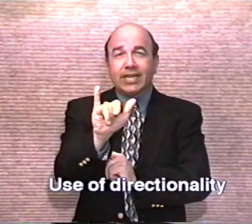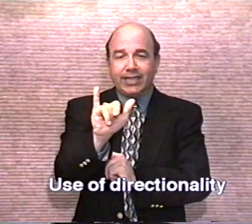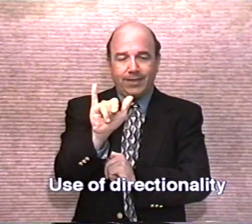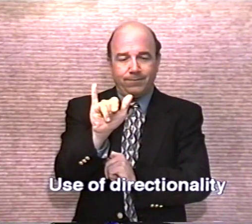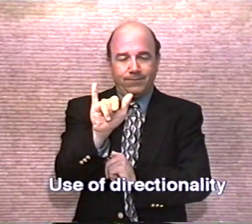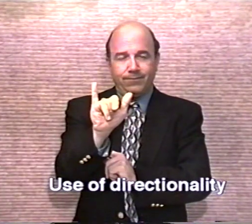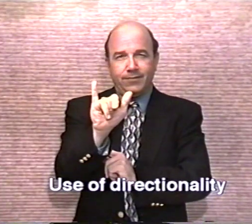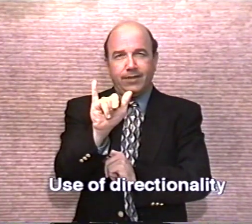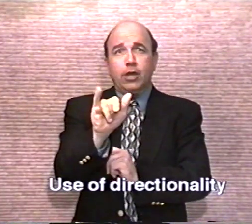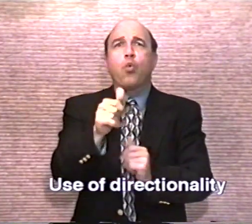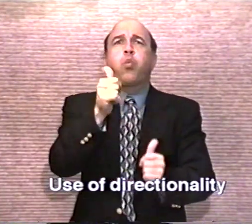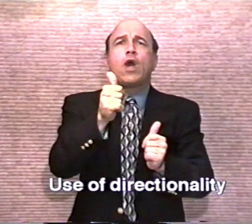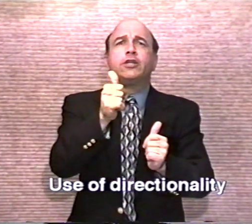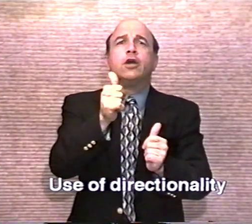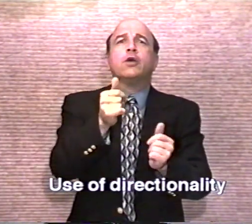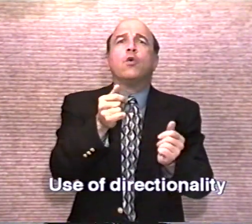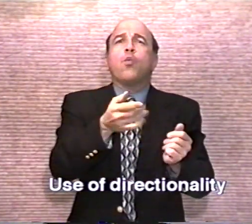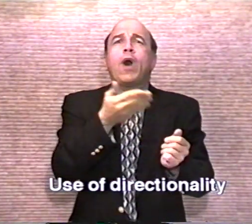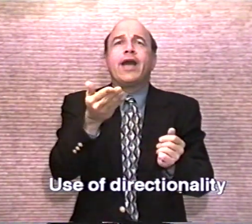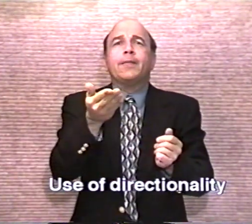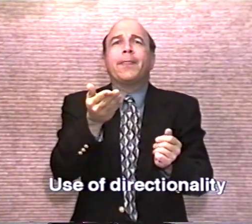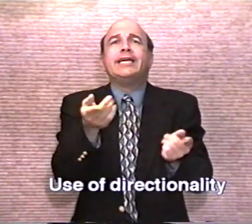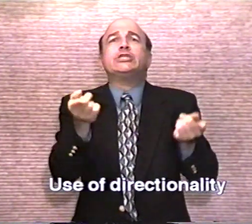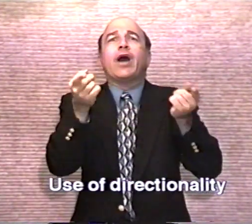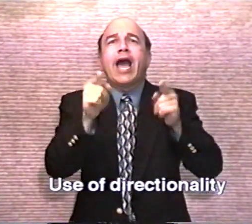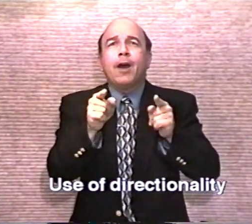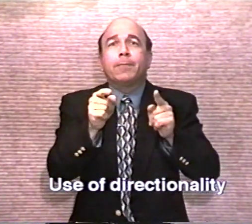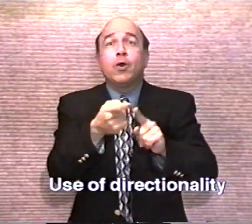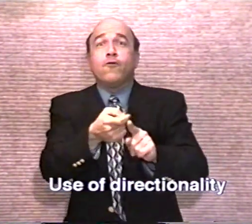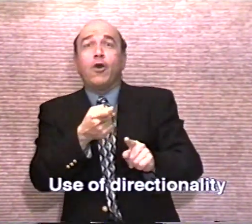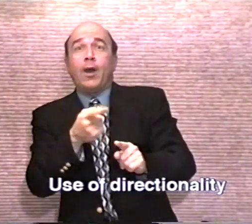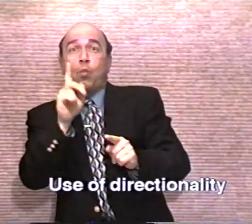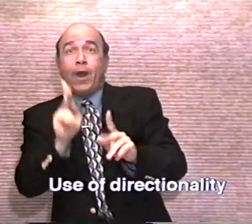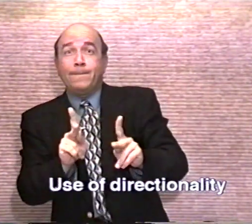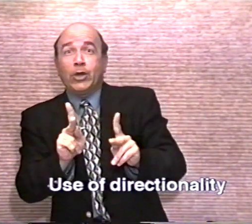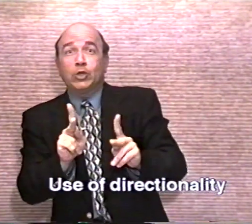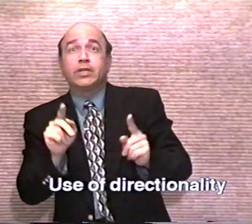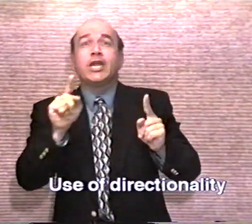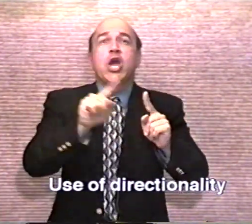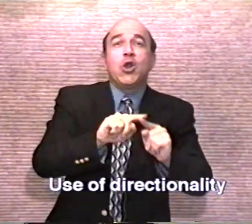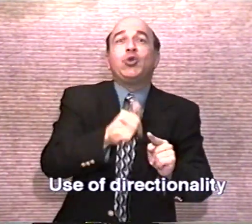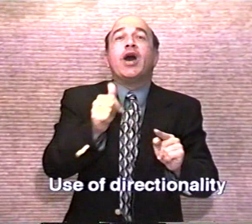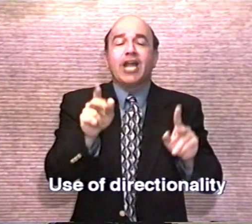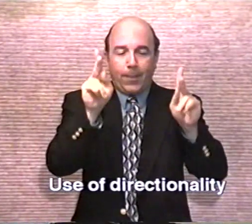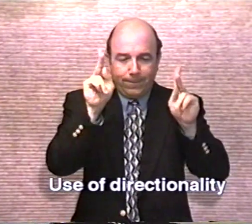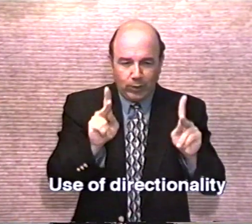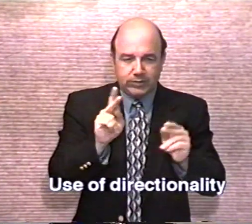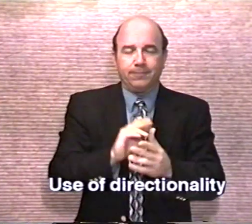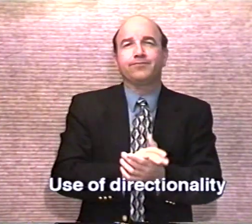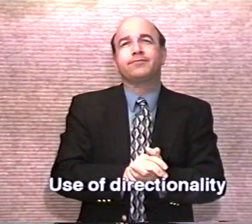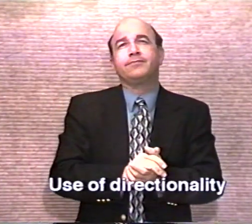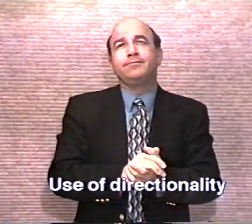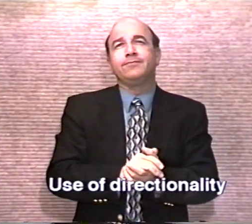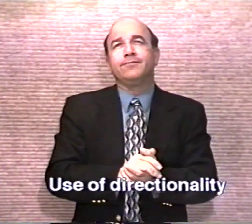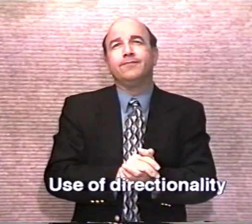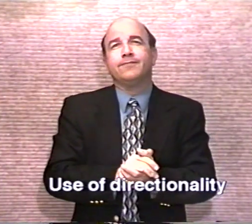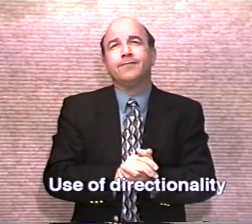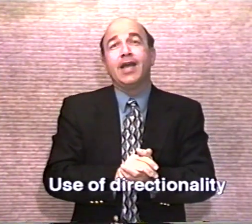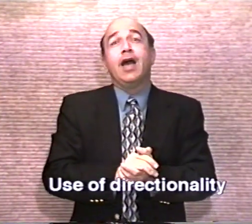directionality, which way things are happening from one person to another person.